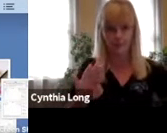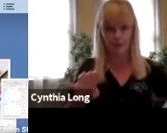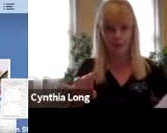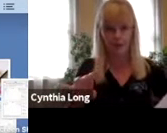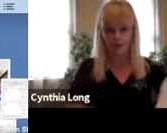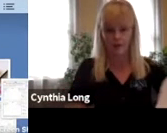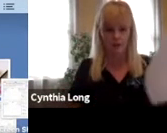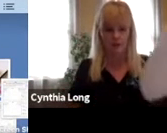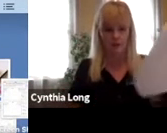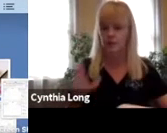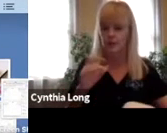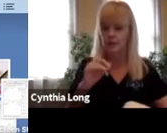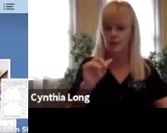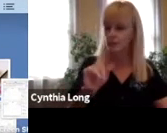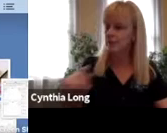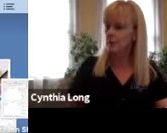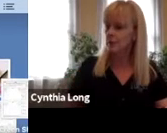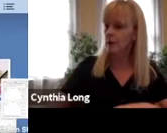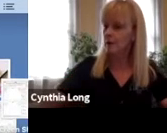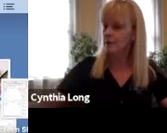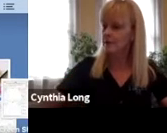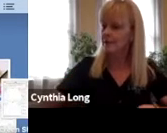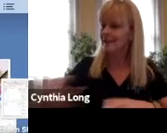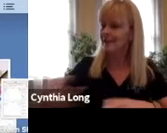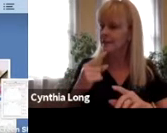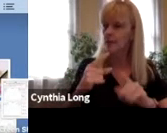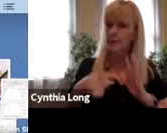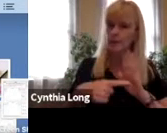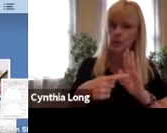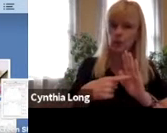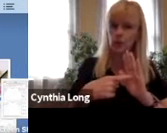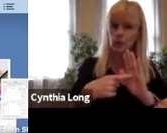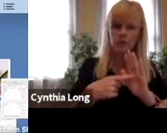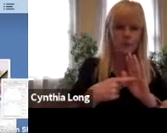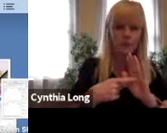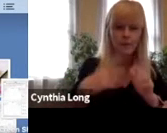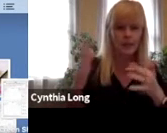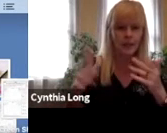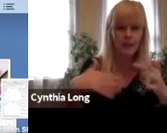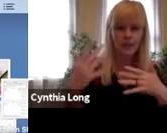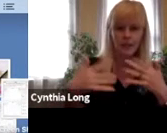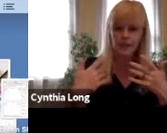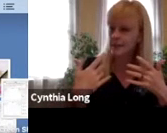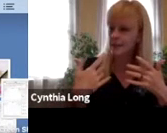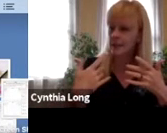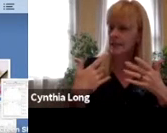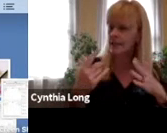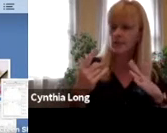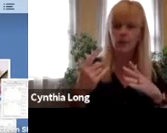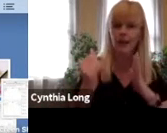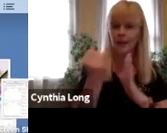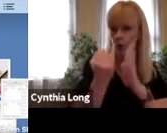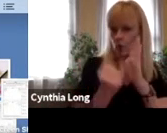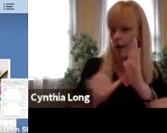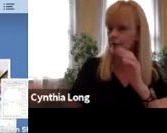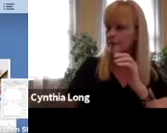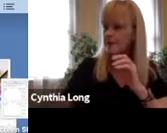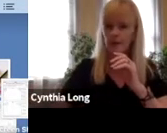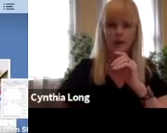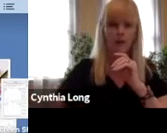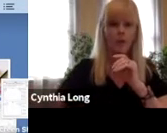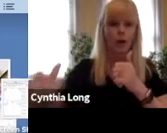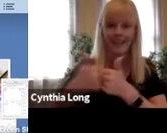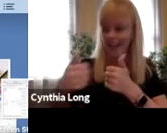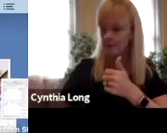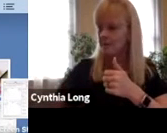Club. So these are the printable parts. So I'm going to show you some of the, let's see, these are like the